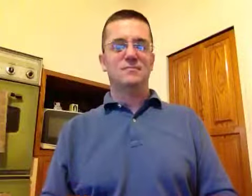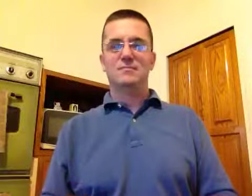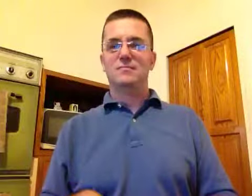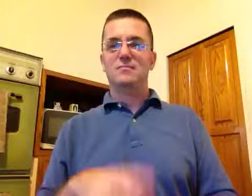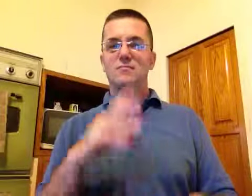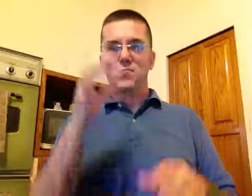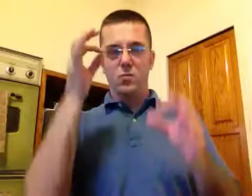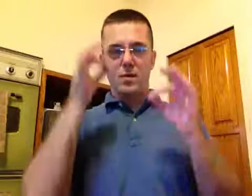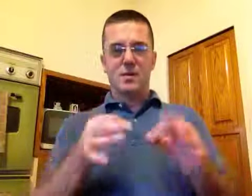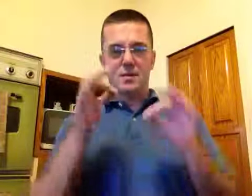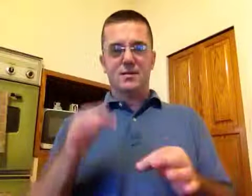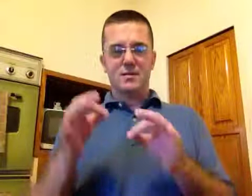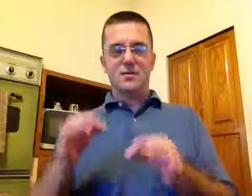do another one.